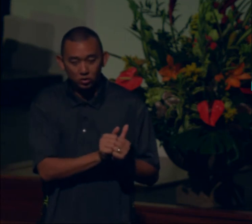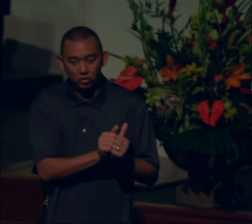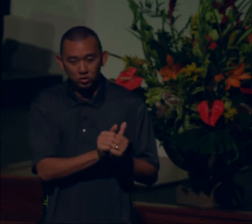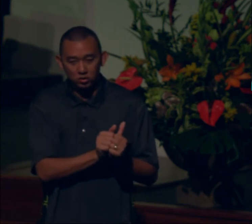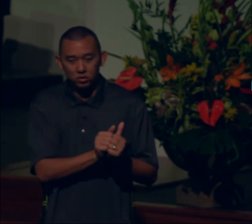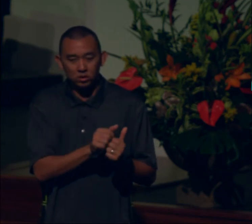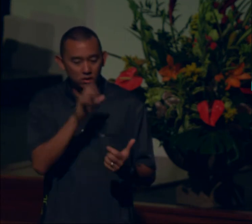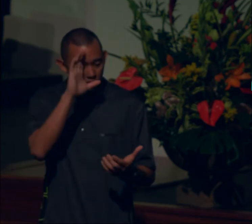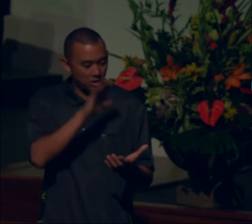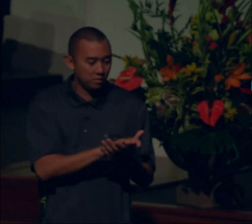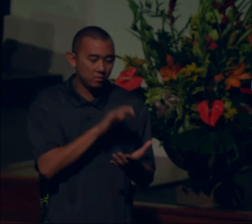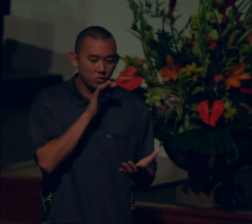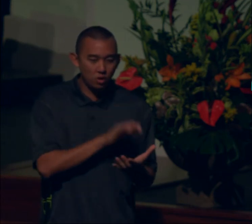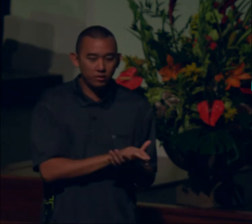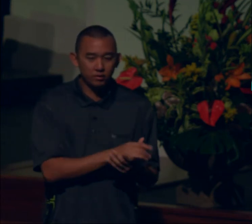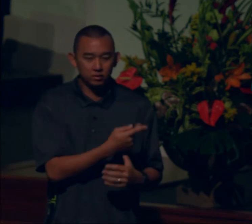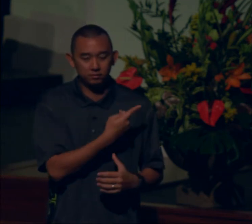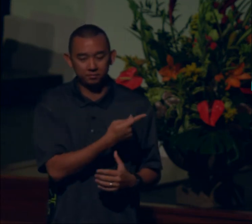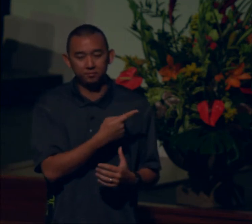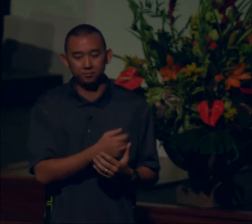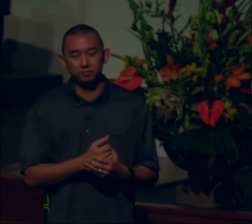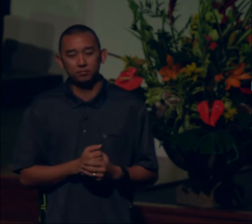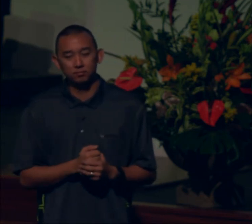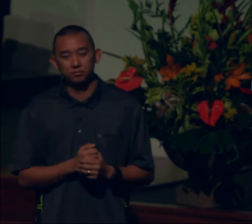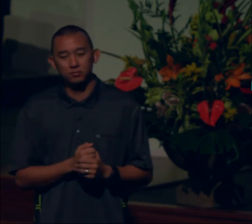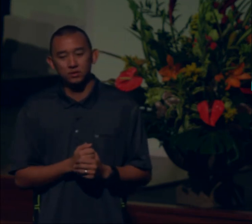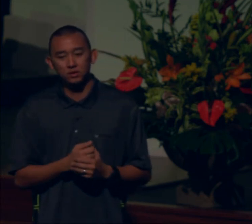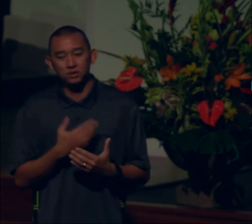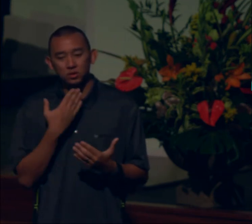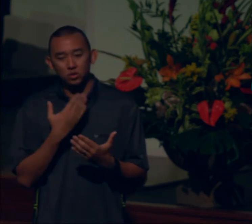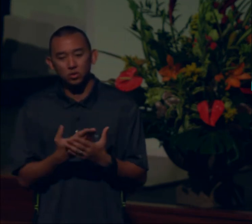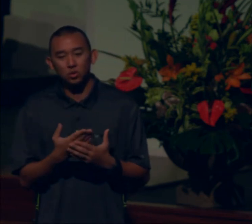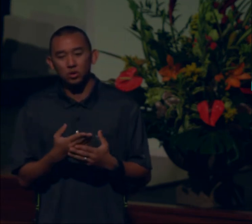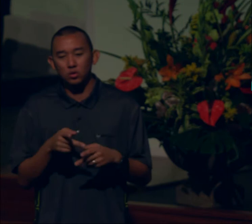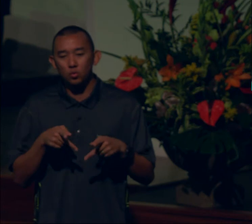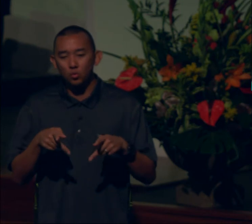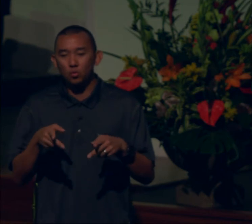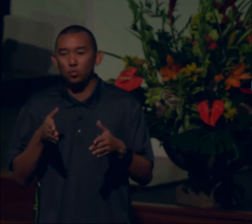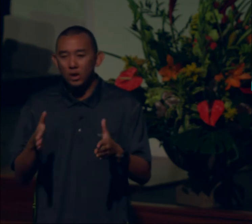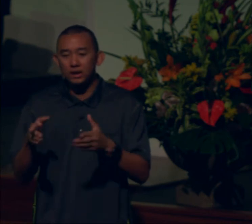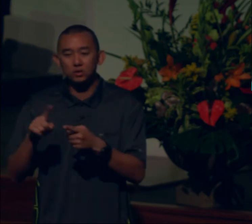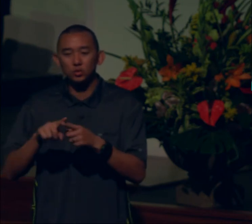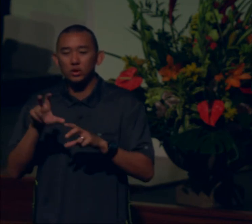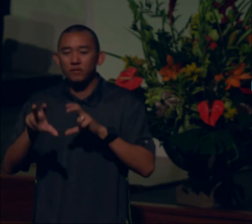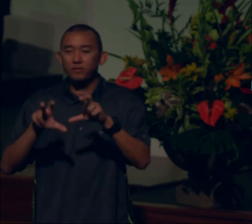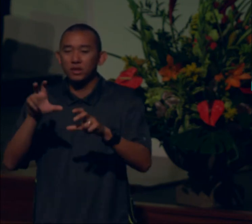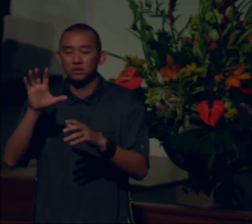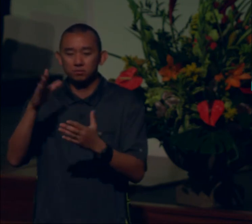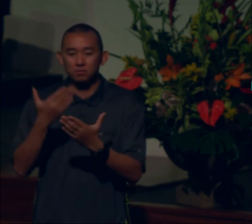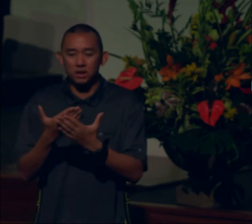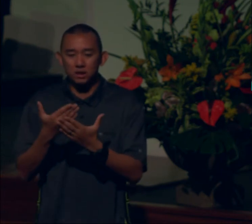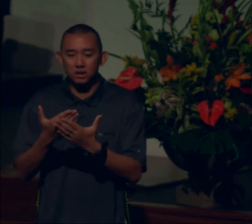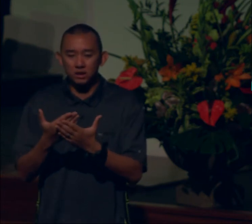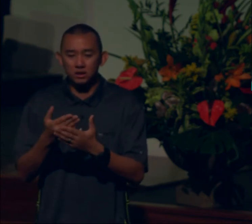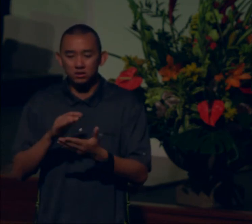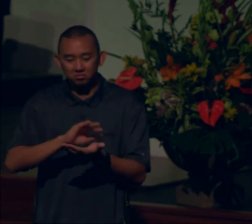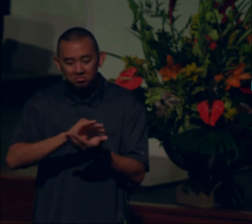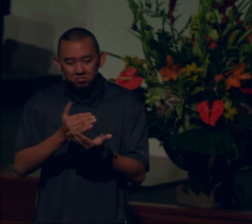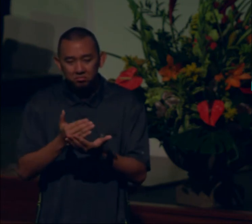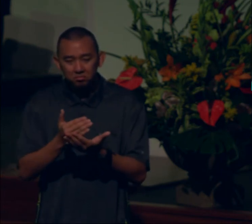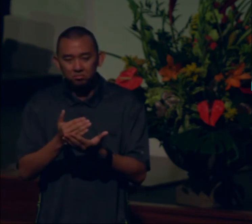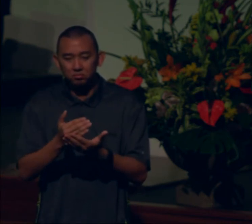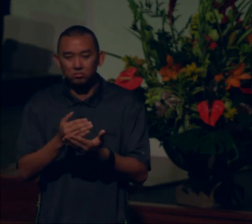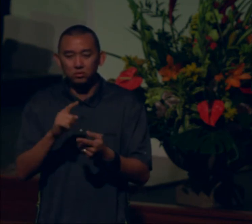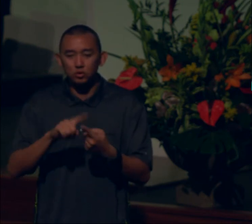wife that what better way to invest or give your money, your treasure, to a facility